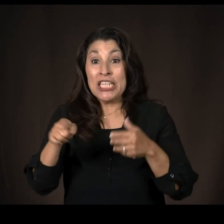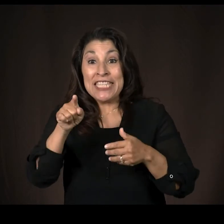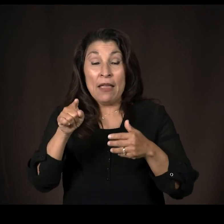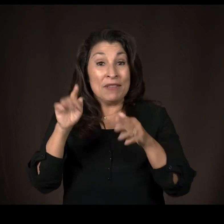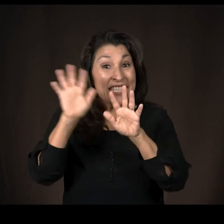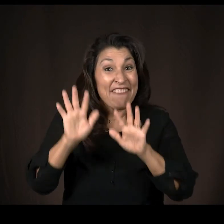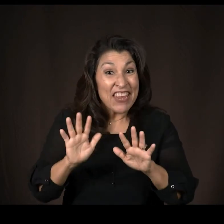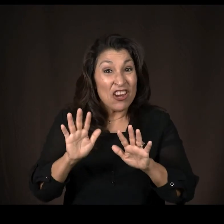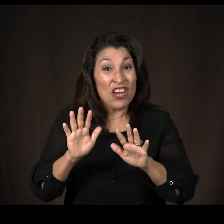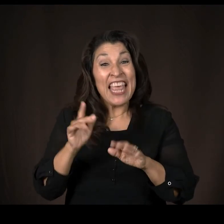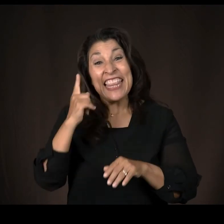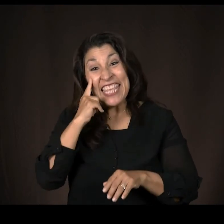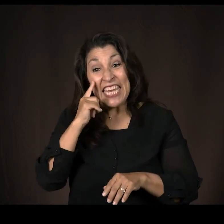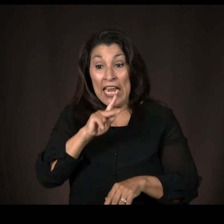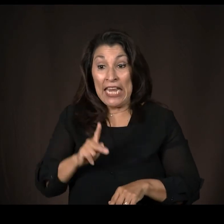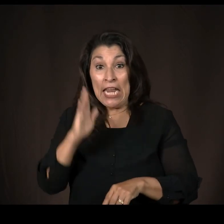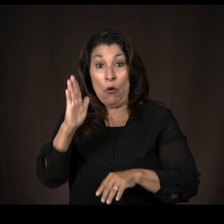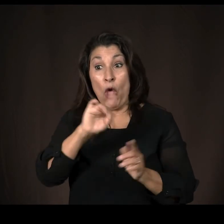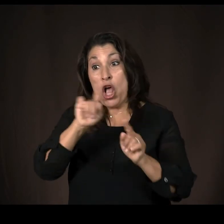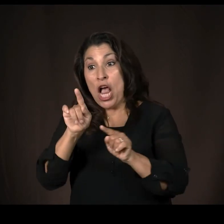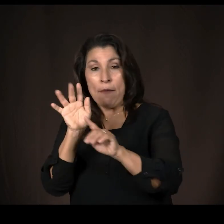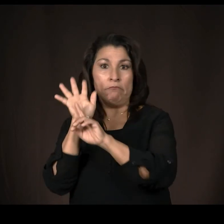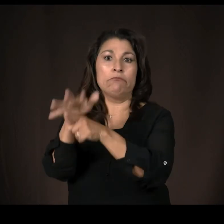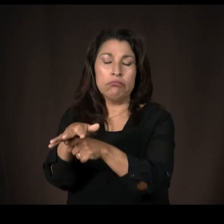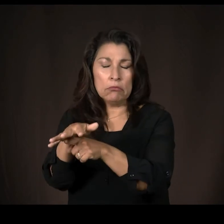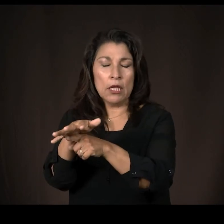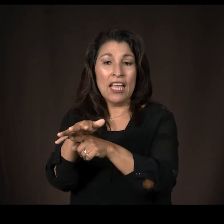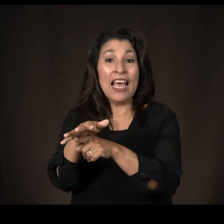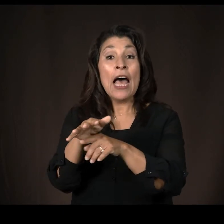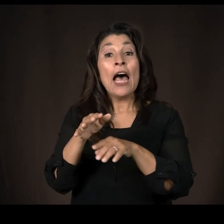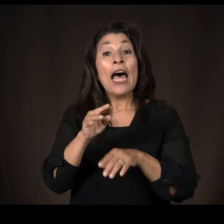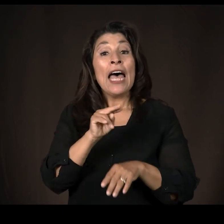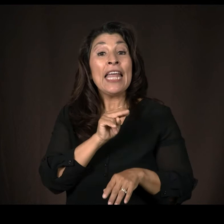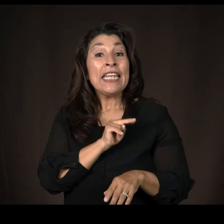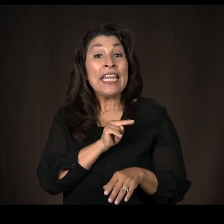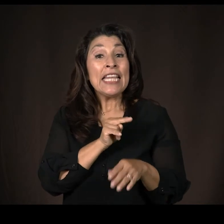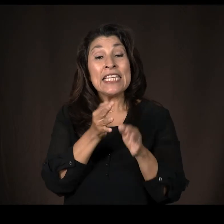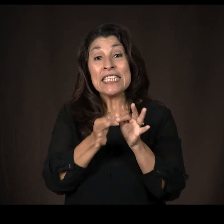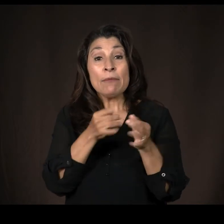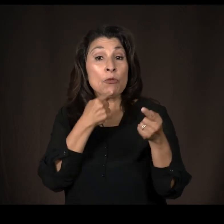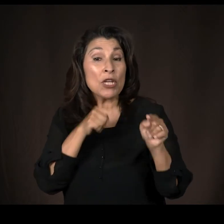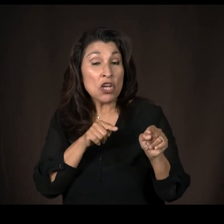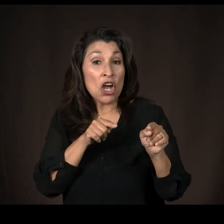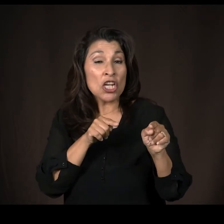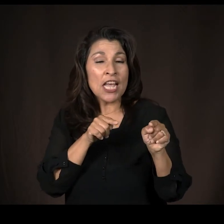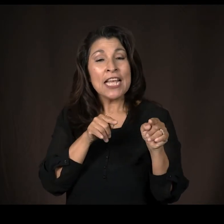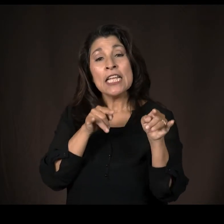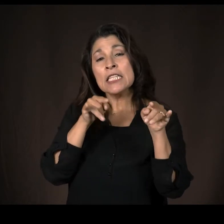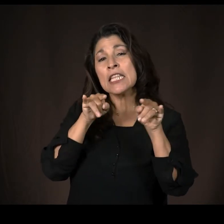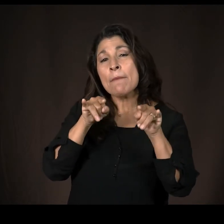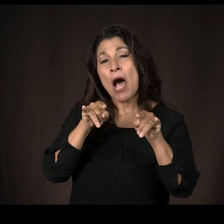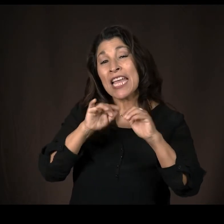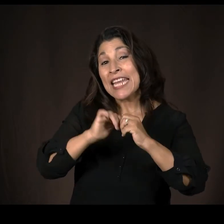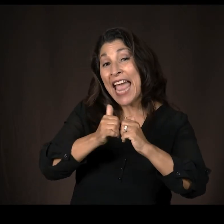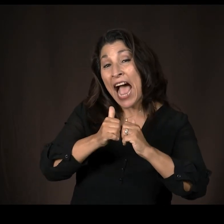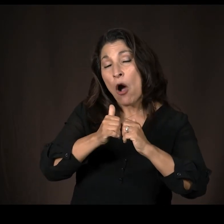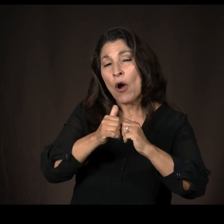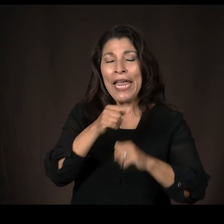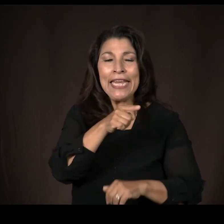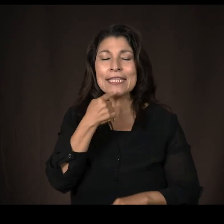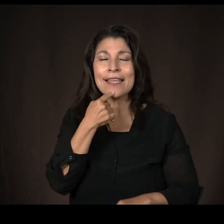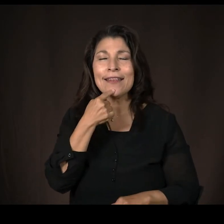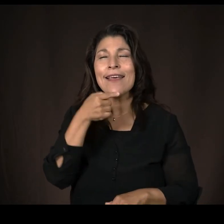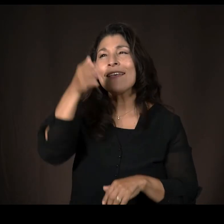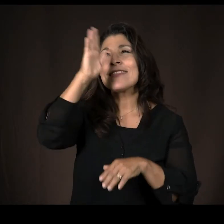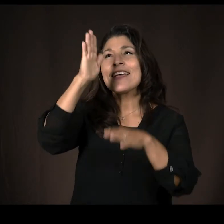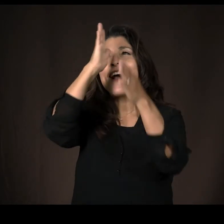Nehemiah says, I simply replied to all this ridicule and mocking. The God of heaven will give us